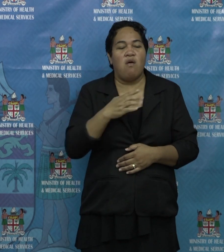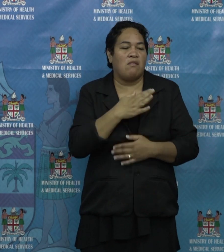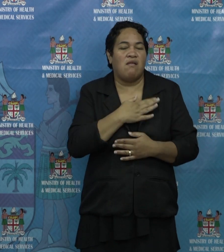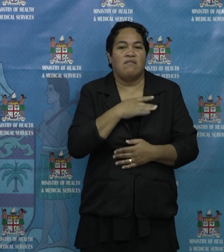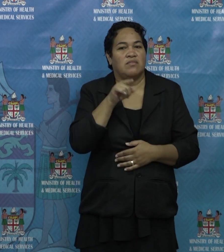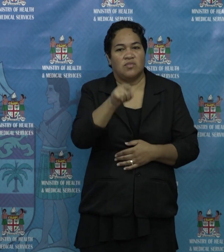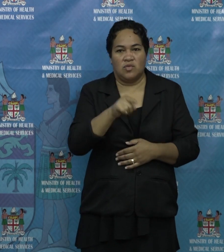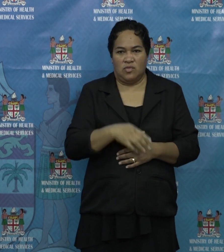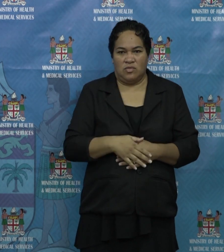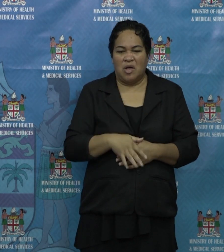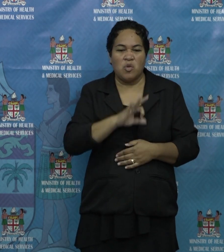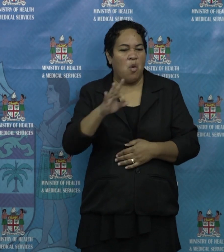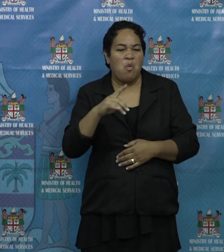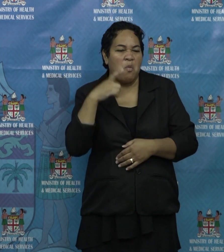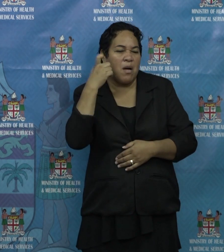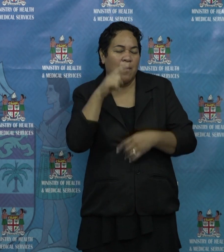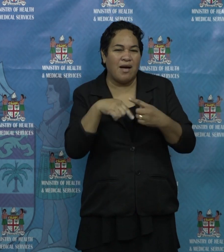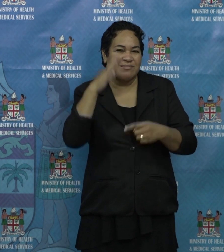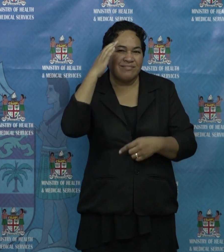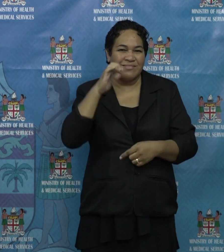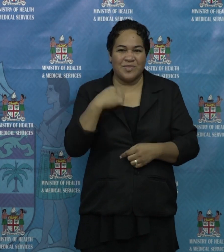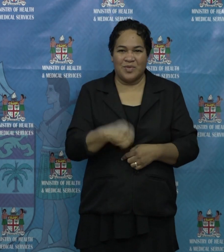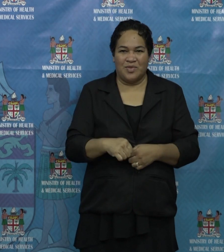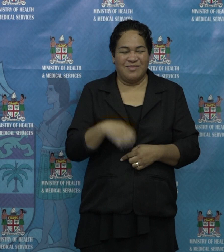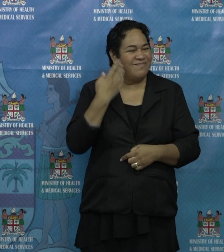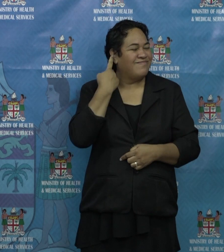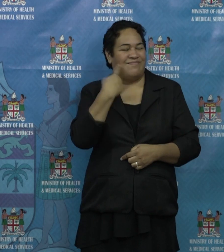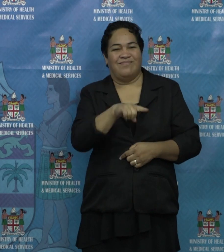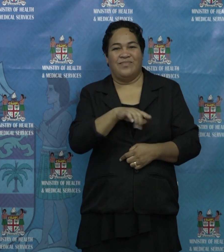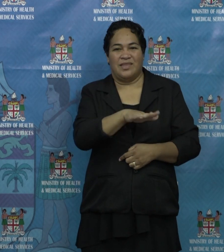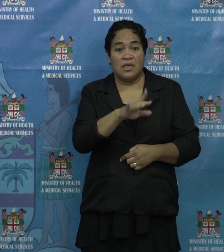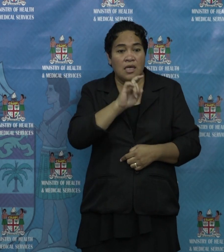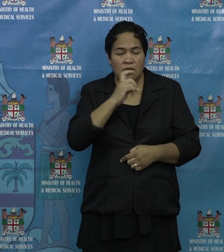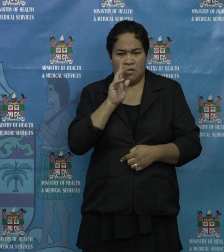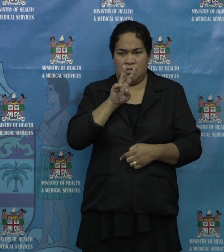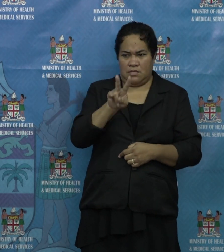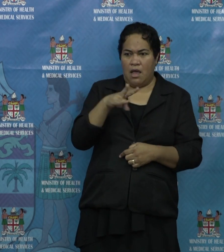country. Ignore them, please. If you see gatherings of any size, report them.